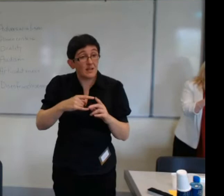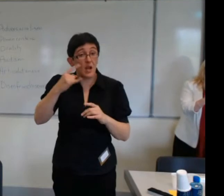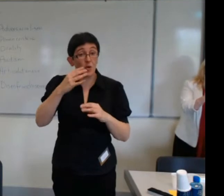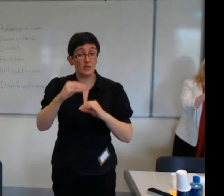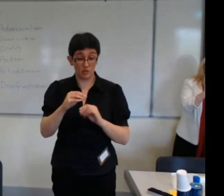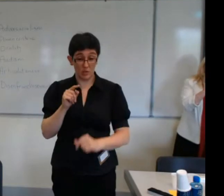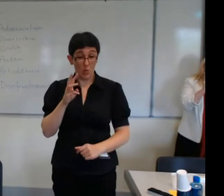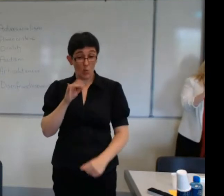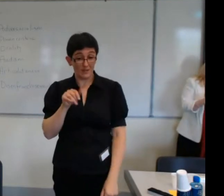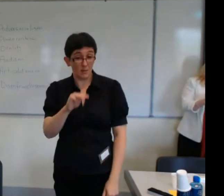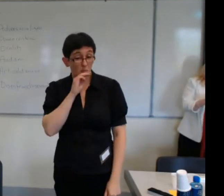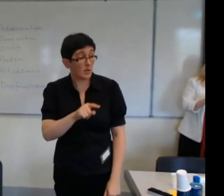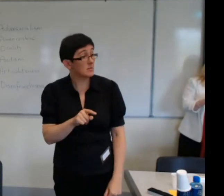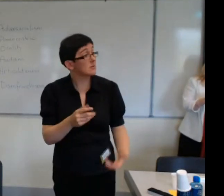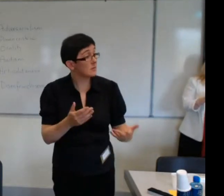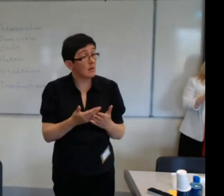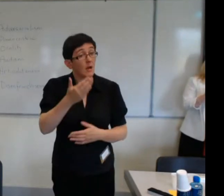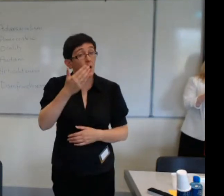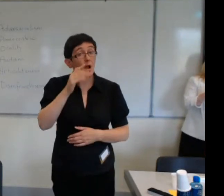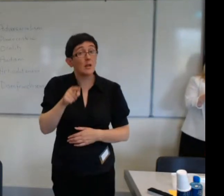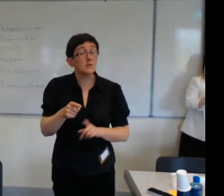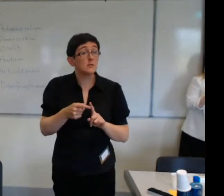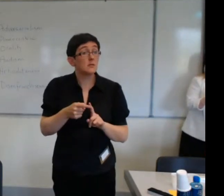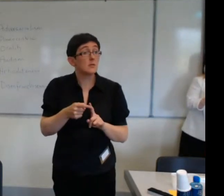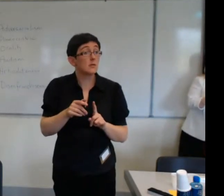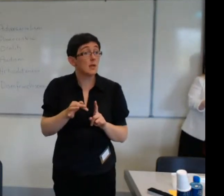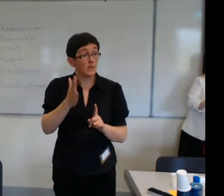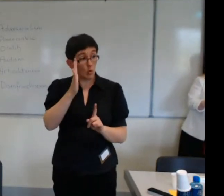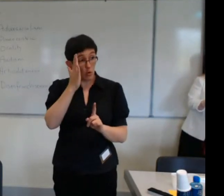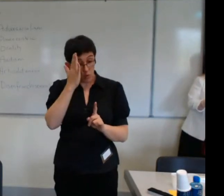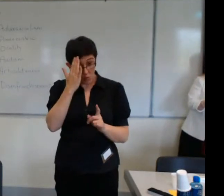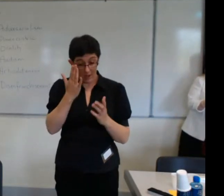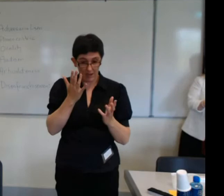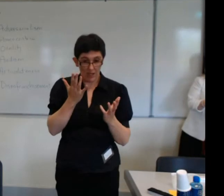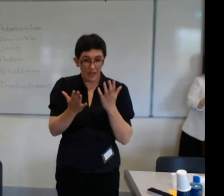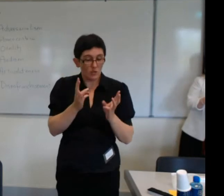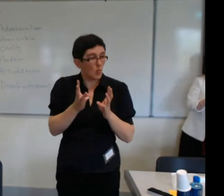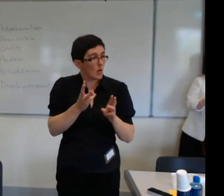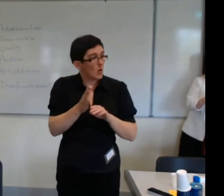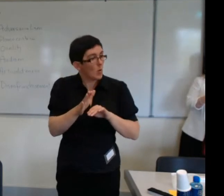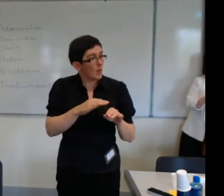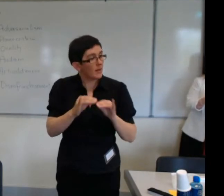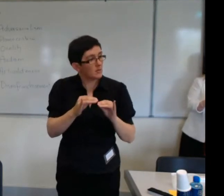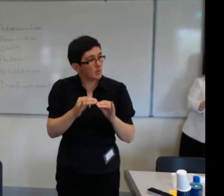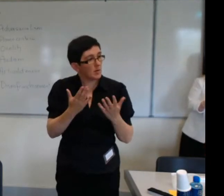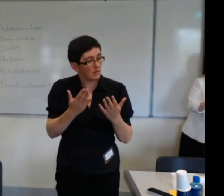because in Ireland, if you are familiar with working with an interpreter, it's most typically because you have gone to third